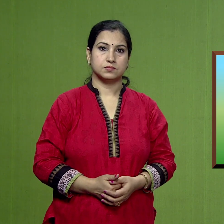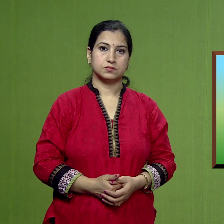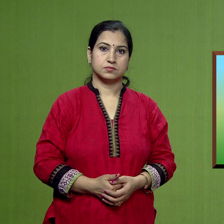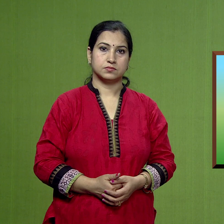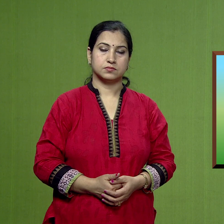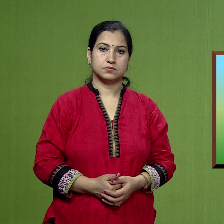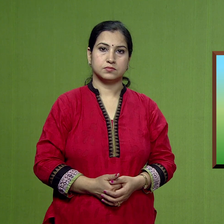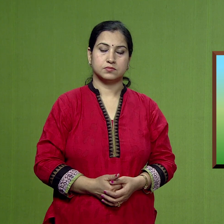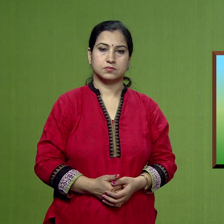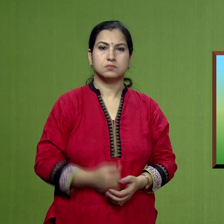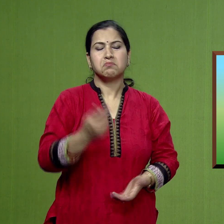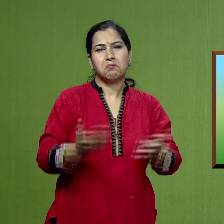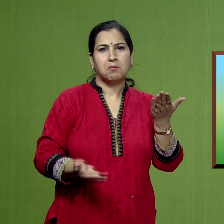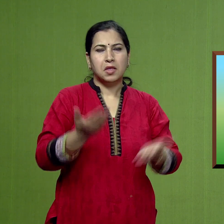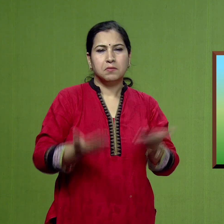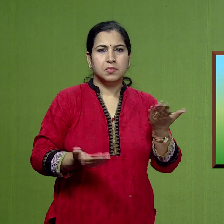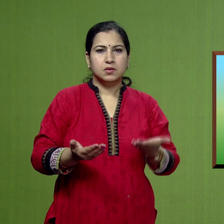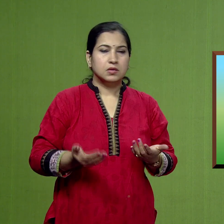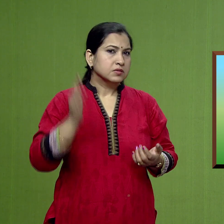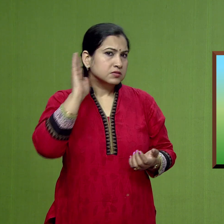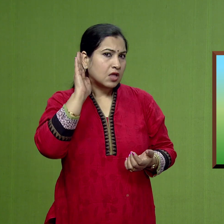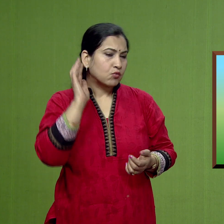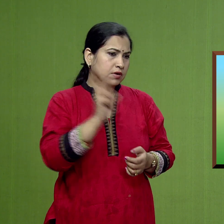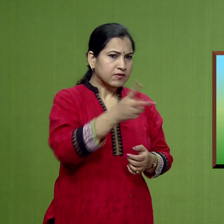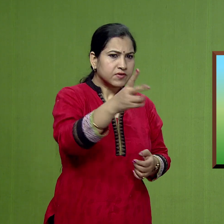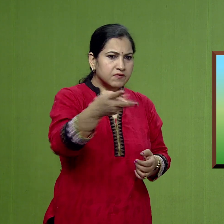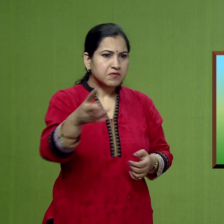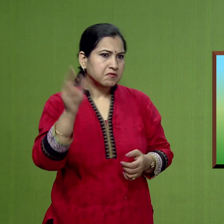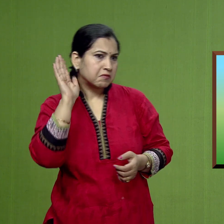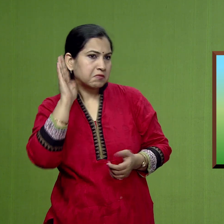You might be listening to different sounds in your environment.